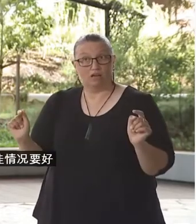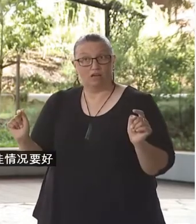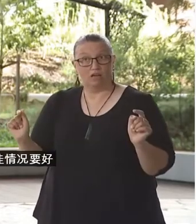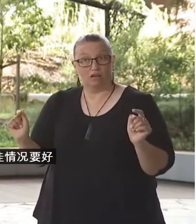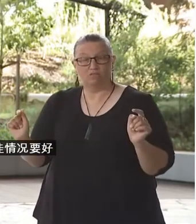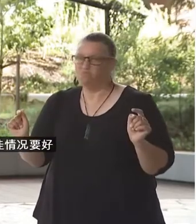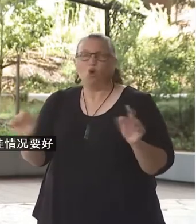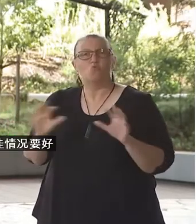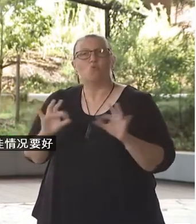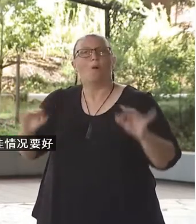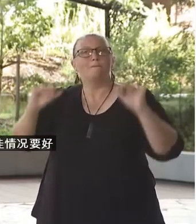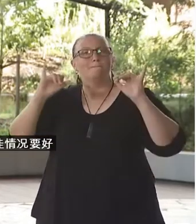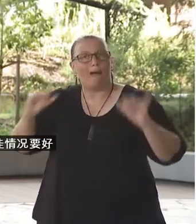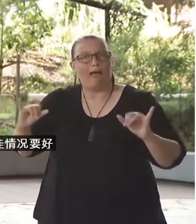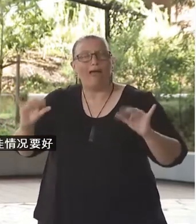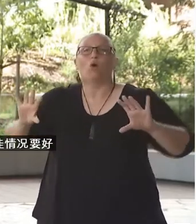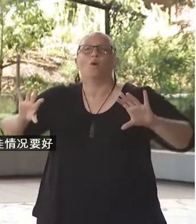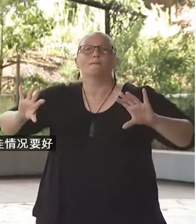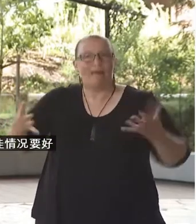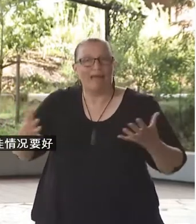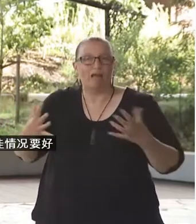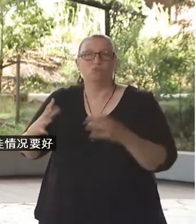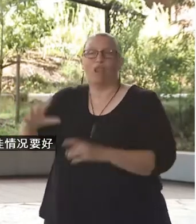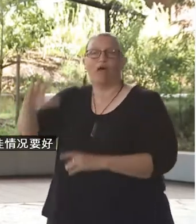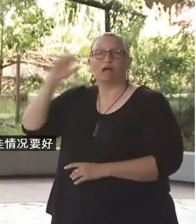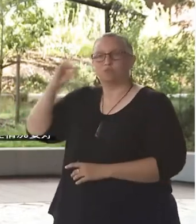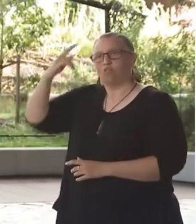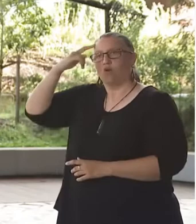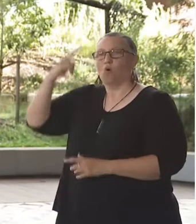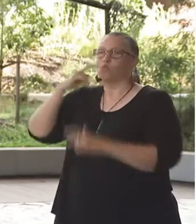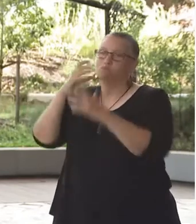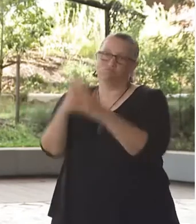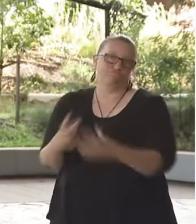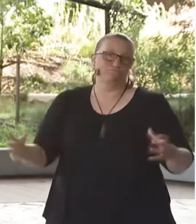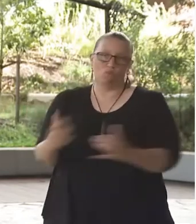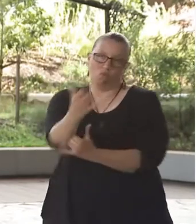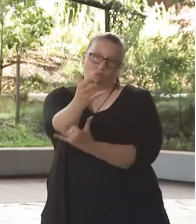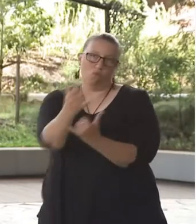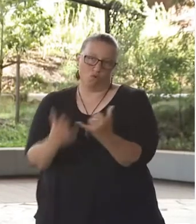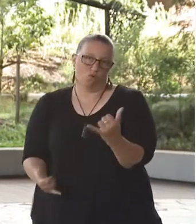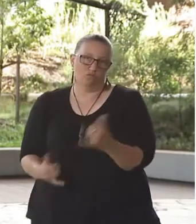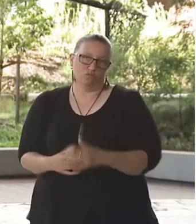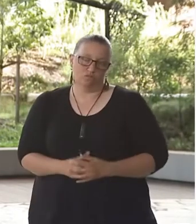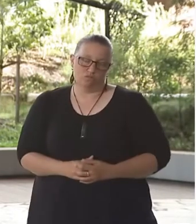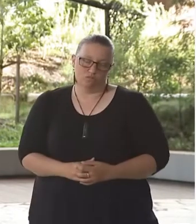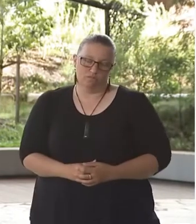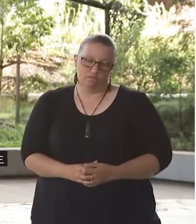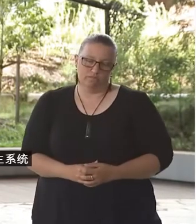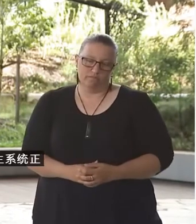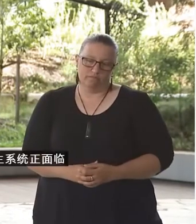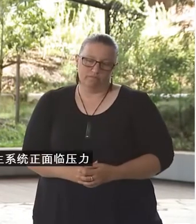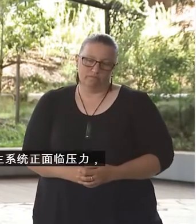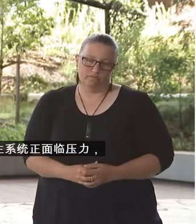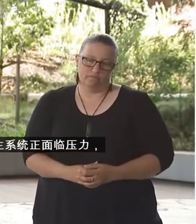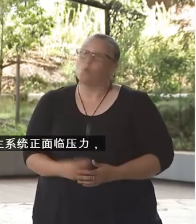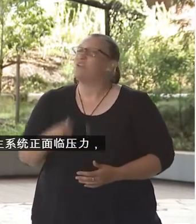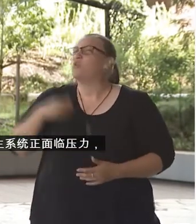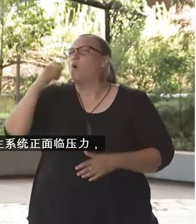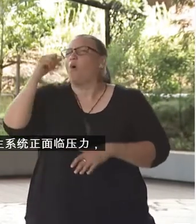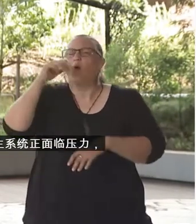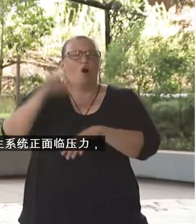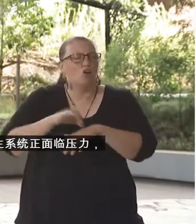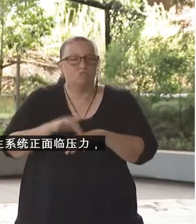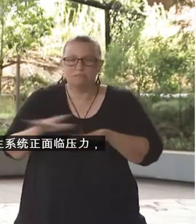scenario we released last week. So that is encouraging, reassuring and pleasing. The health system is under pressure in this